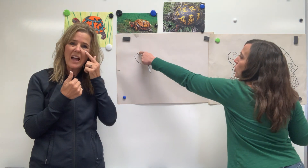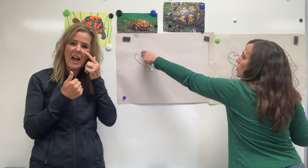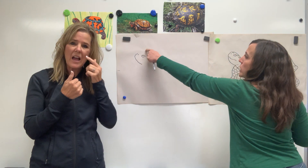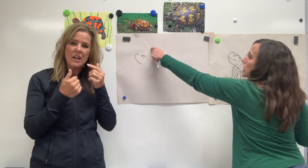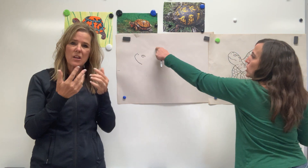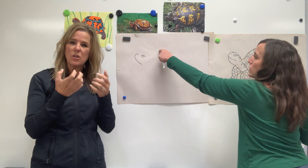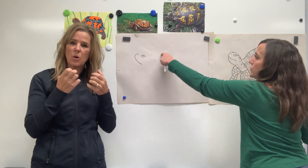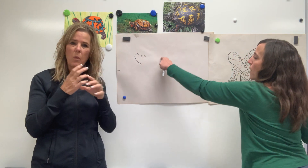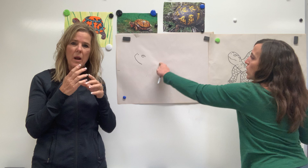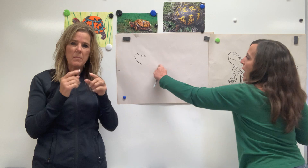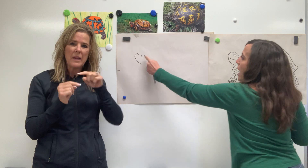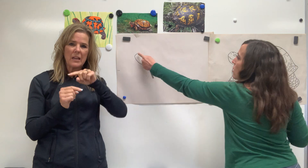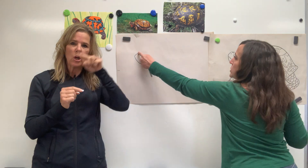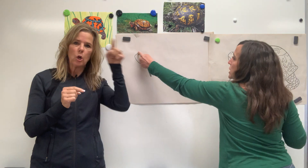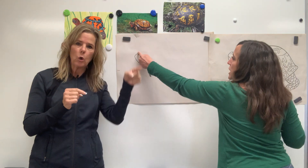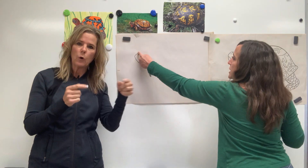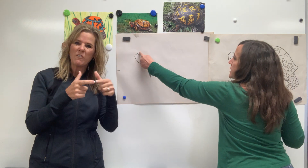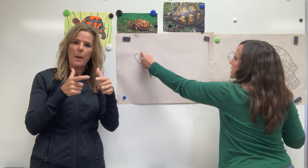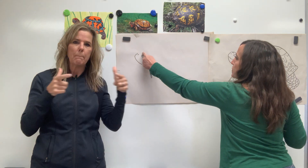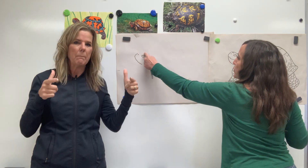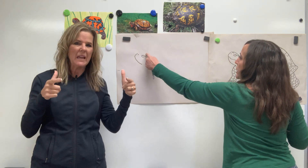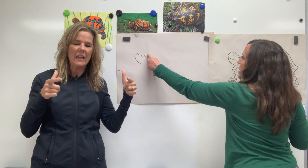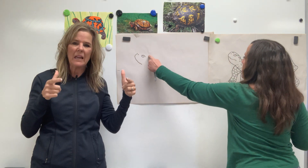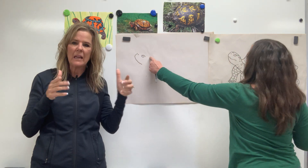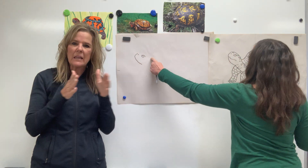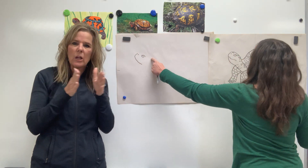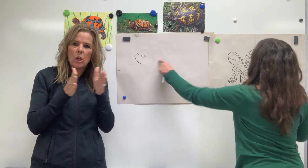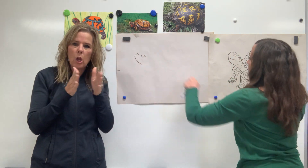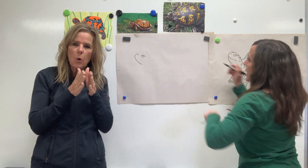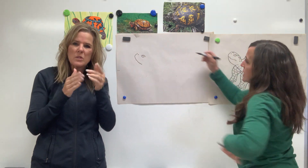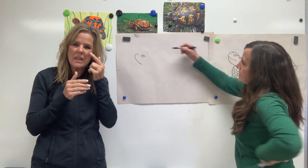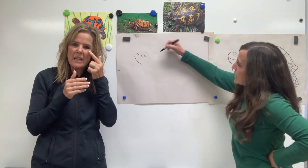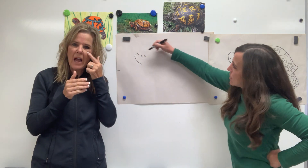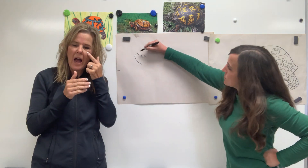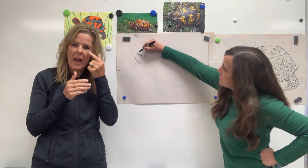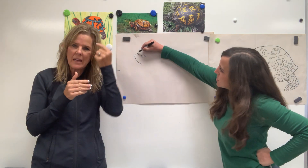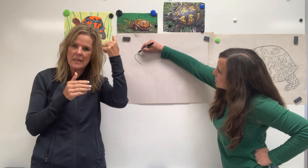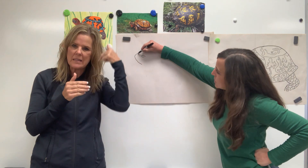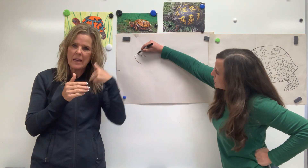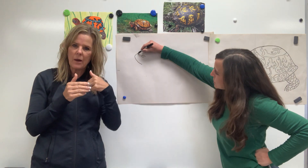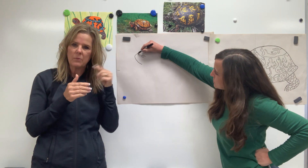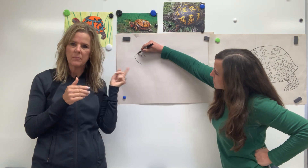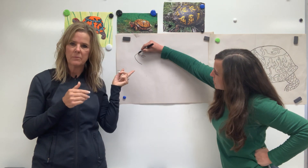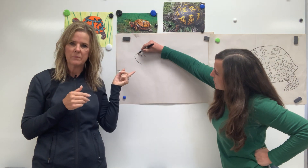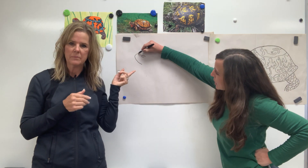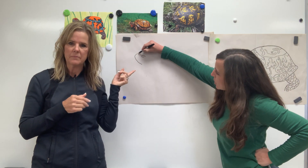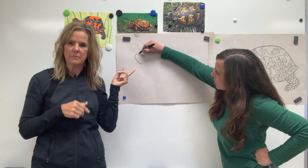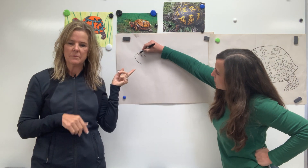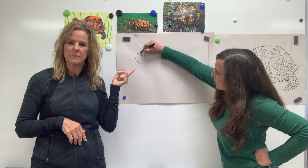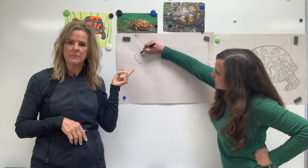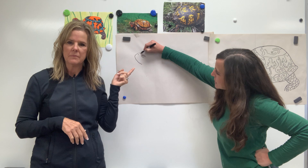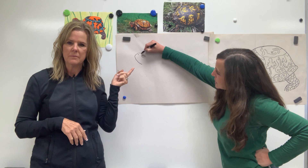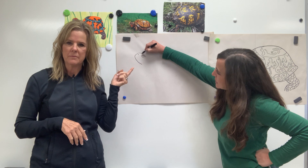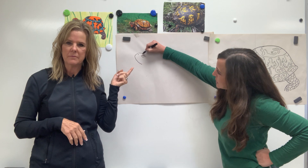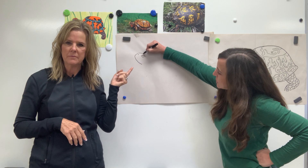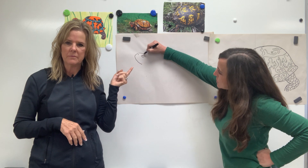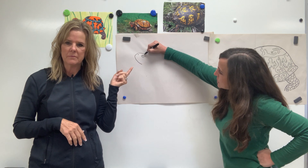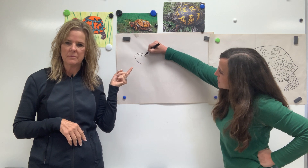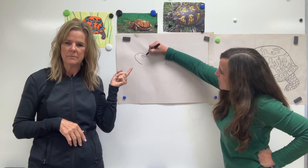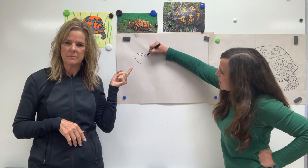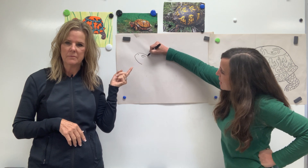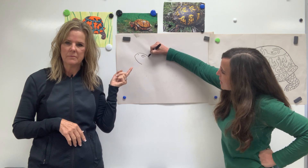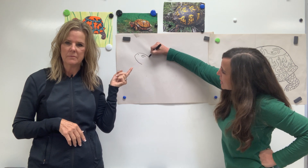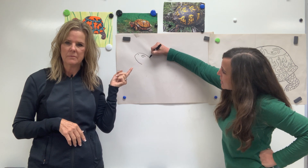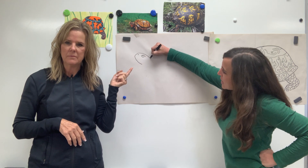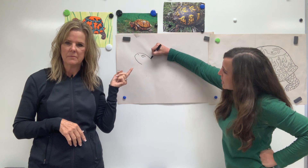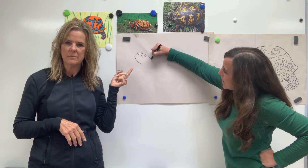it really curved far out. Sticks pretty close to the eye and down. So I'm just gonna make a curved line that sticks close